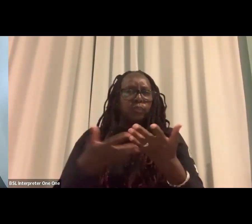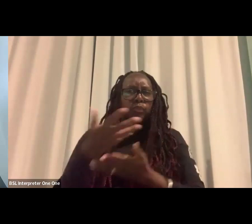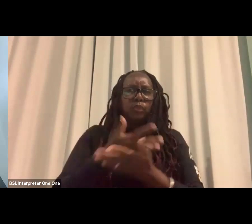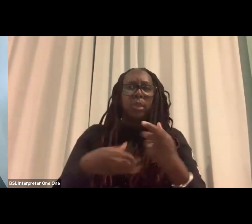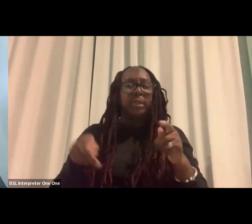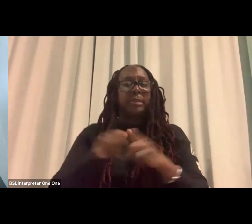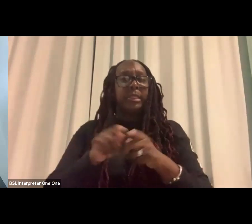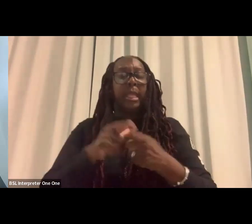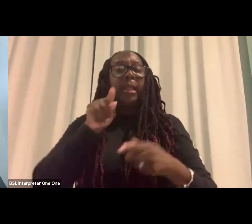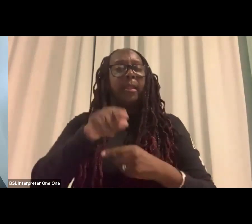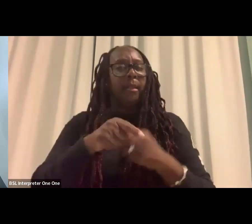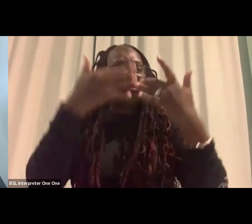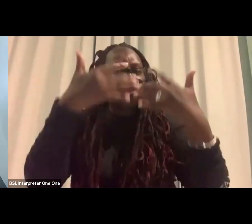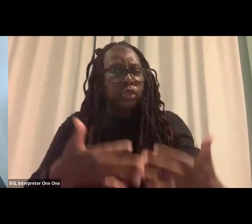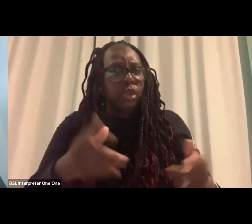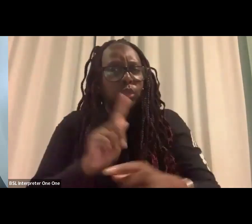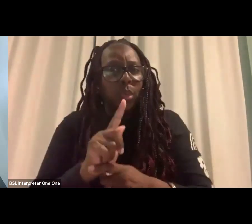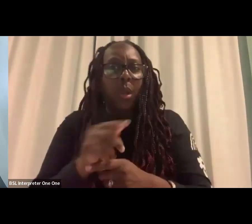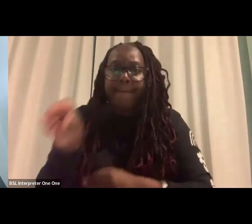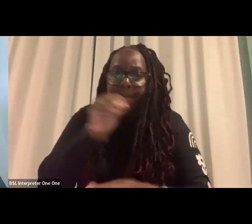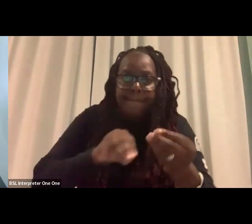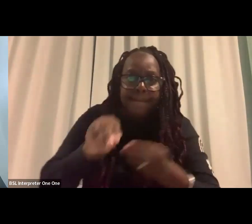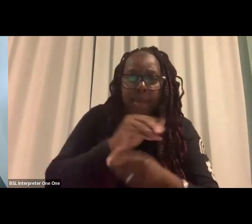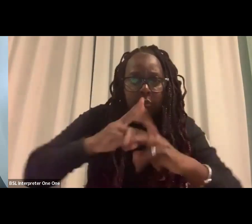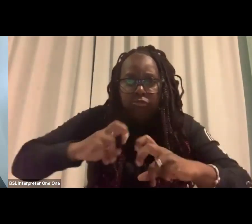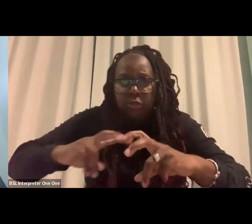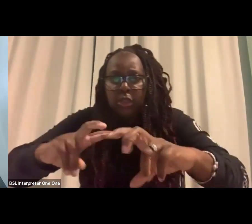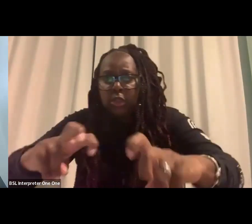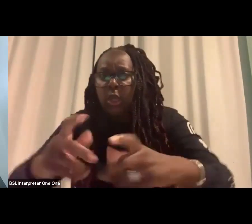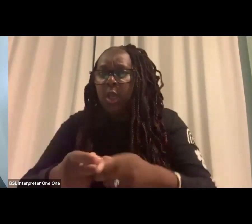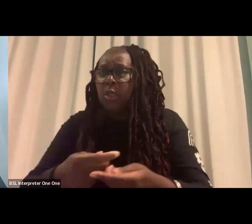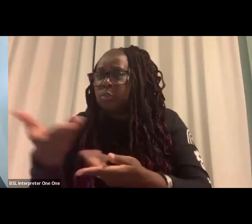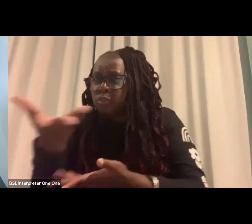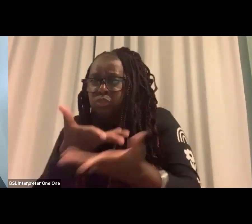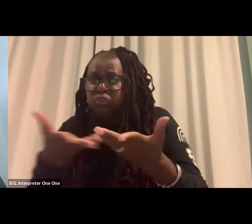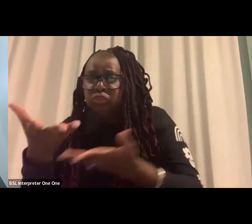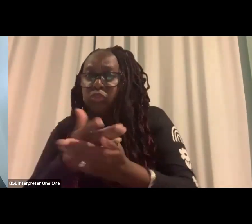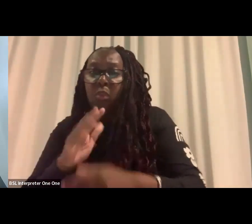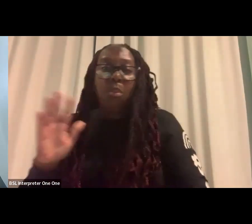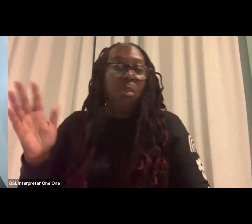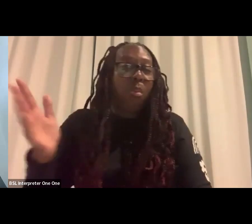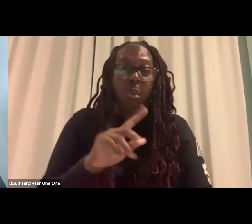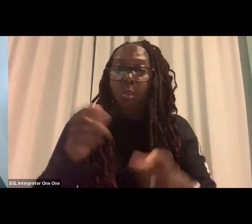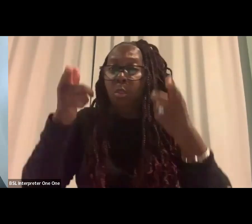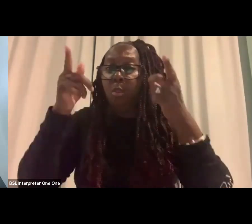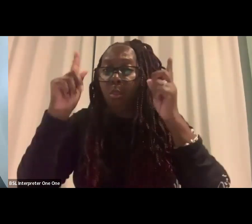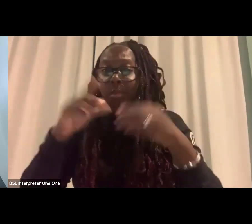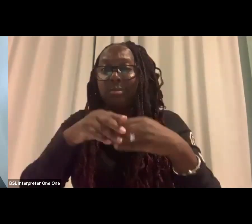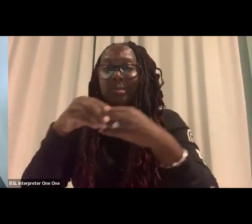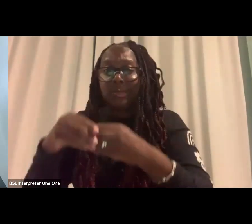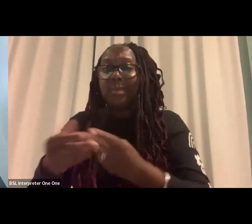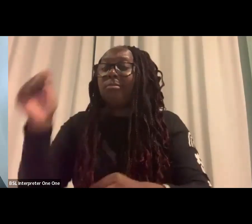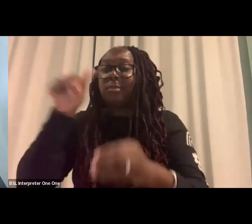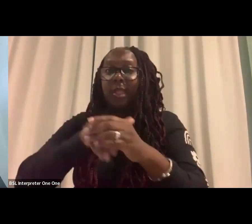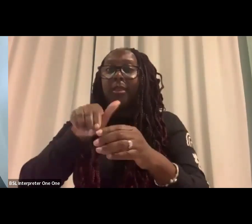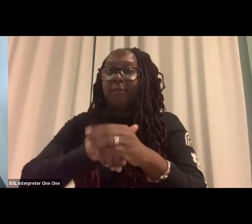are discussed and compiled in a meeting, and at least 15 stakeholders participate in the exercise. So with the involvement